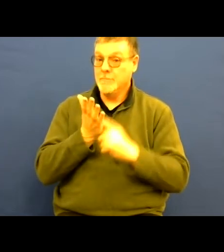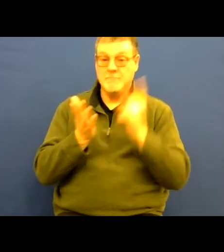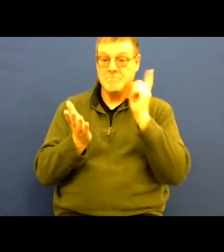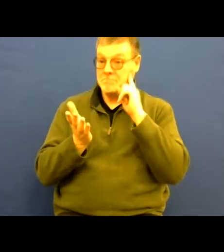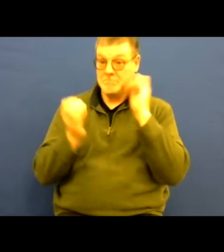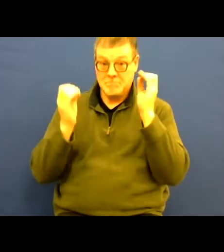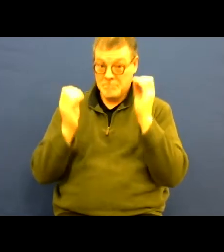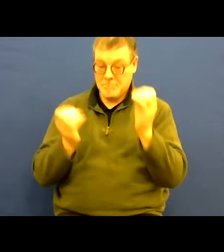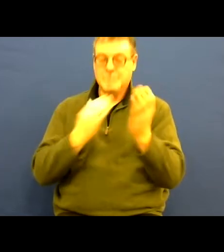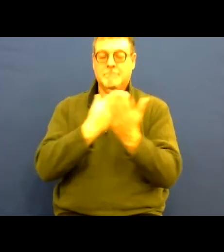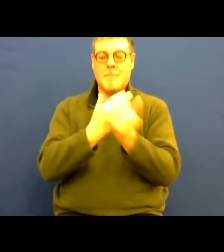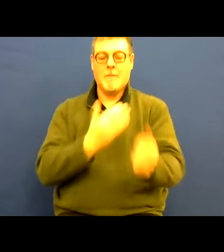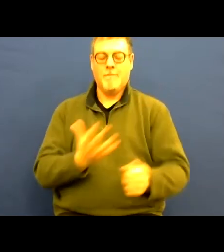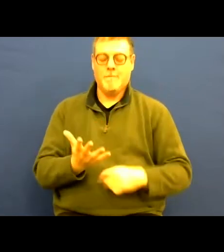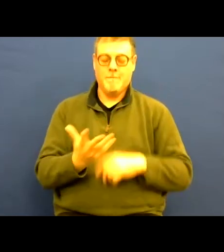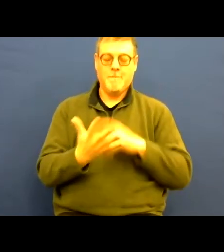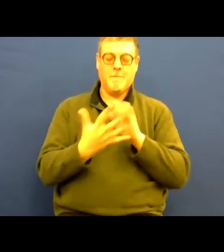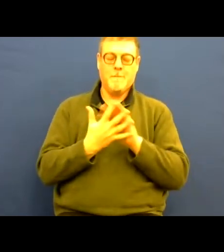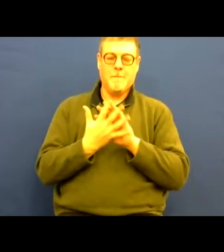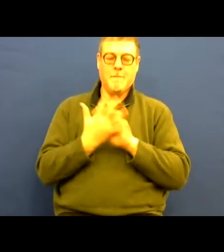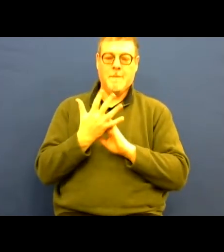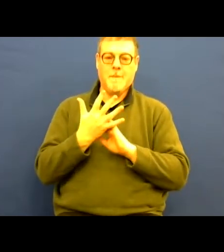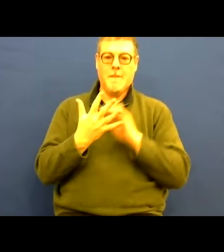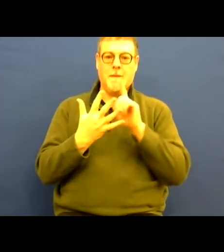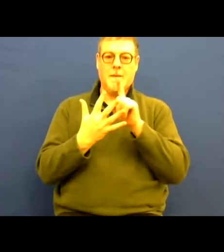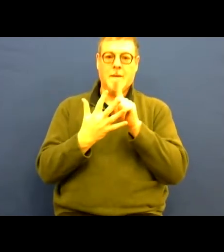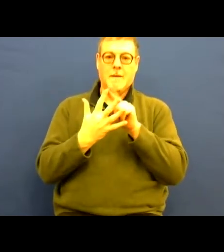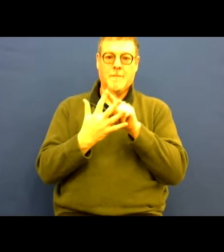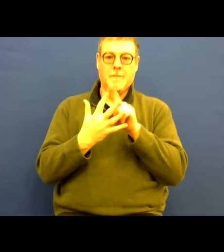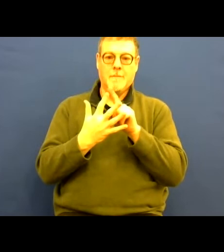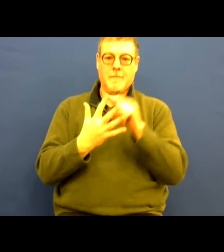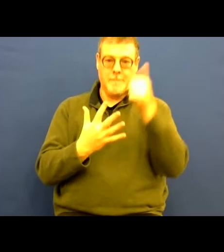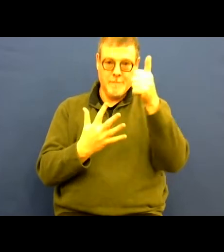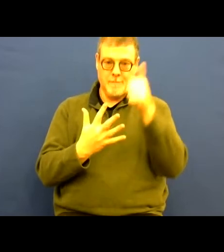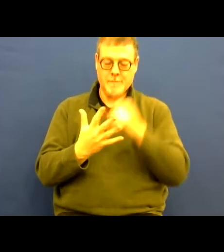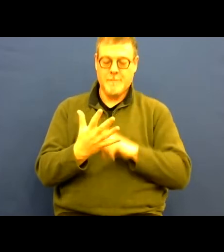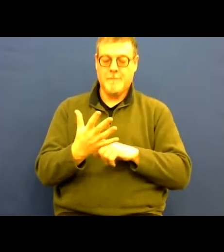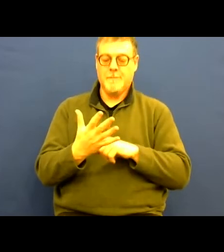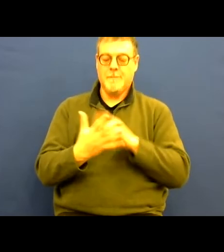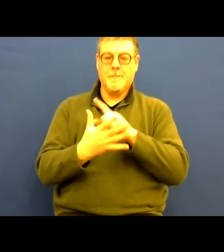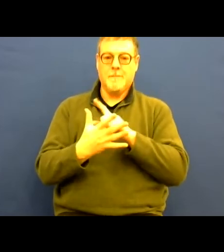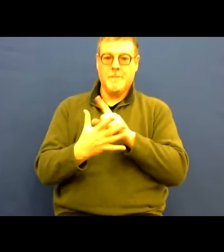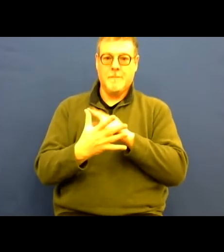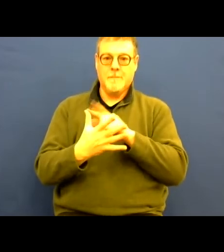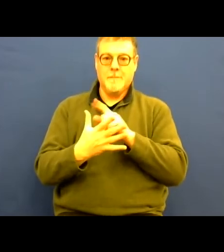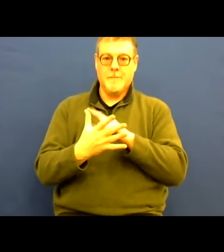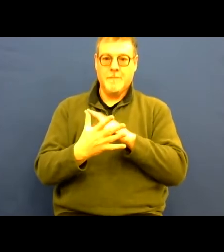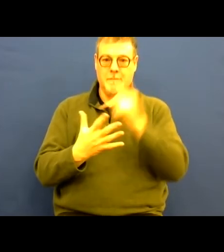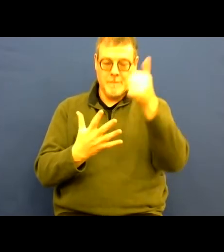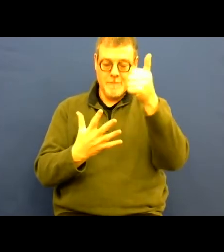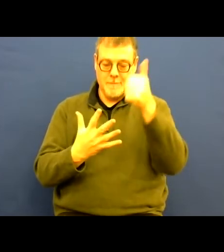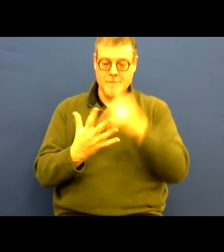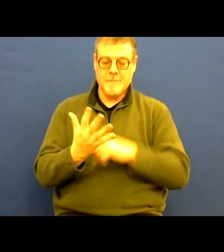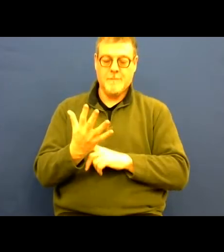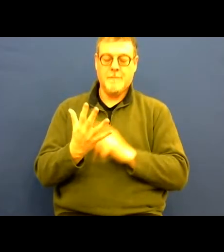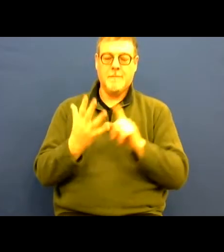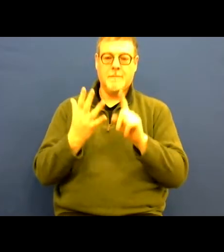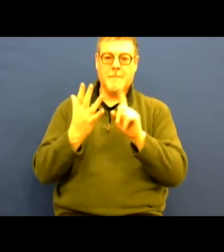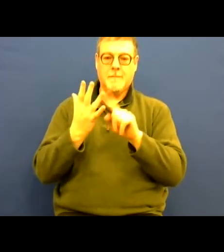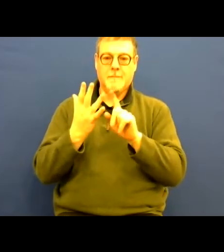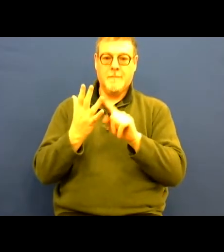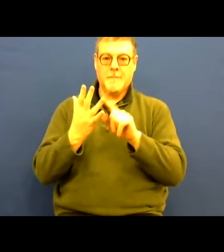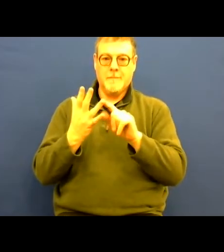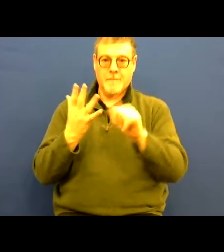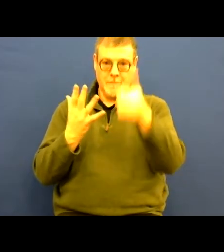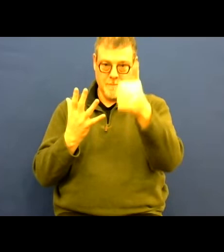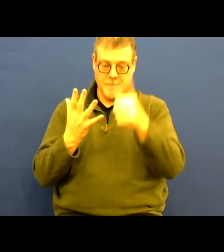Hearing none, please call the roll. Councilmember Safranik, Aye. Councilmember Bolsner, Aye. Councilmember